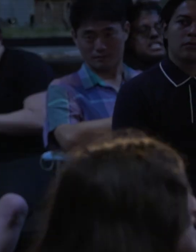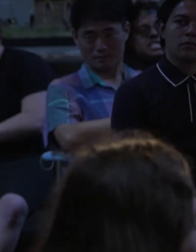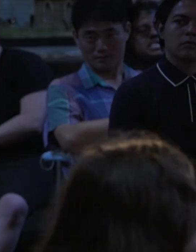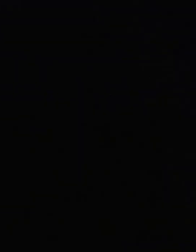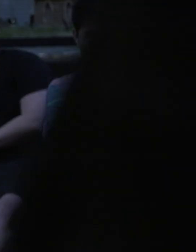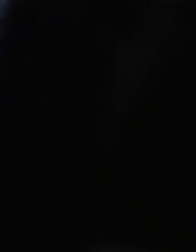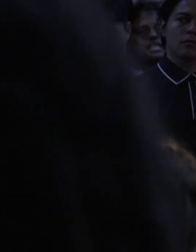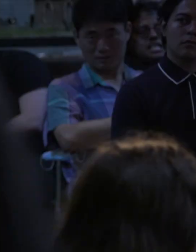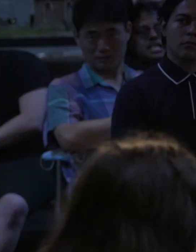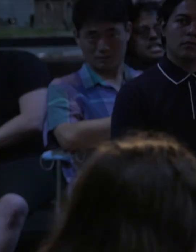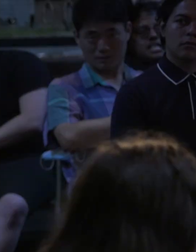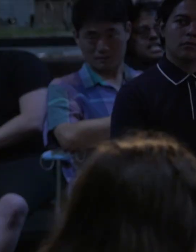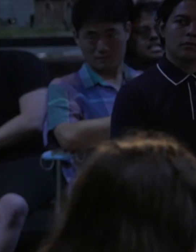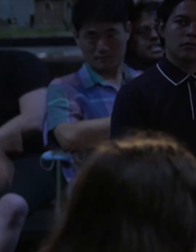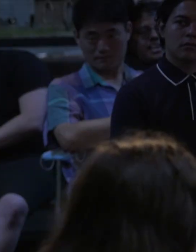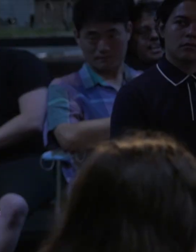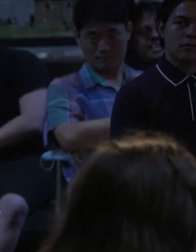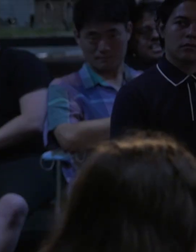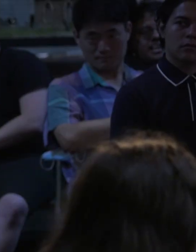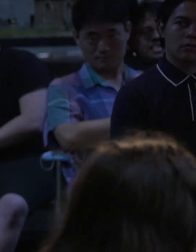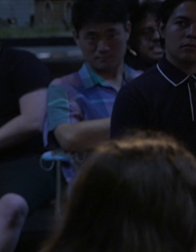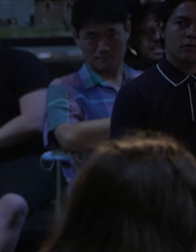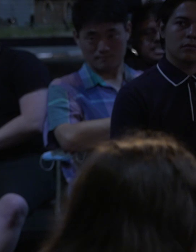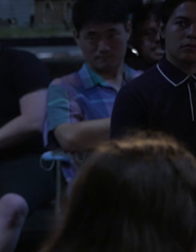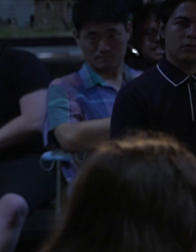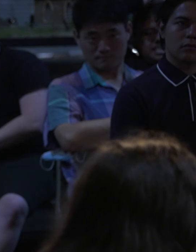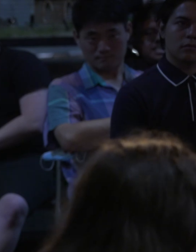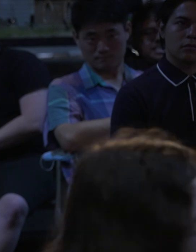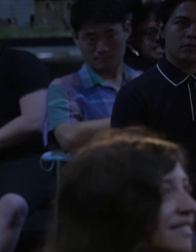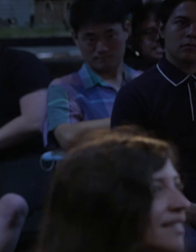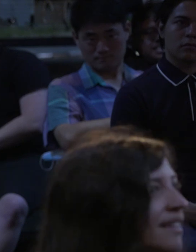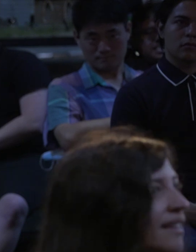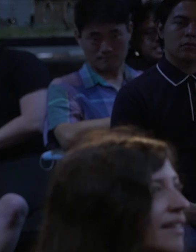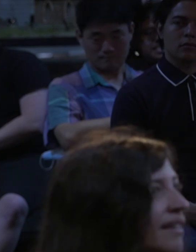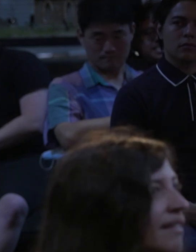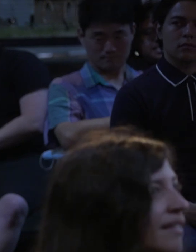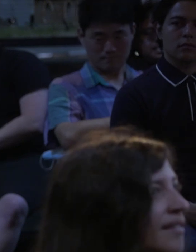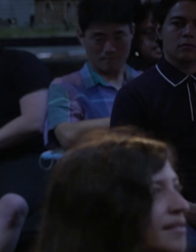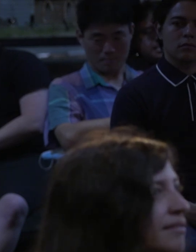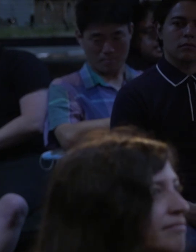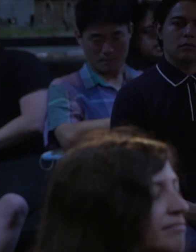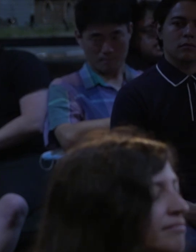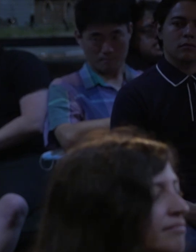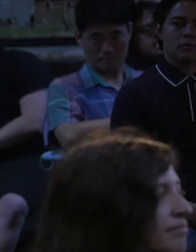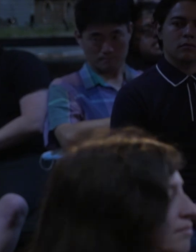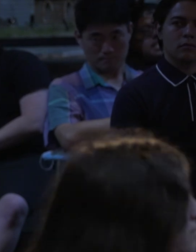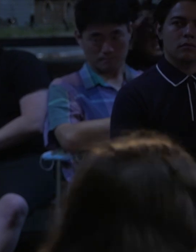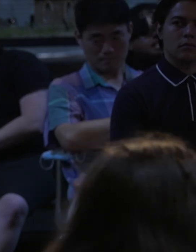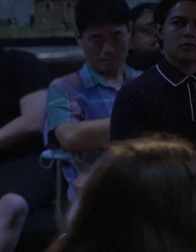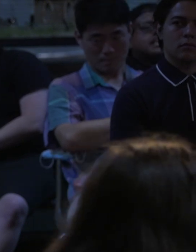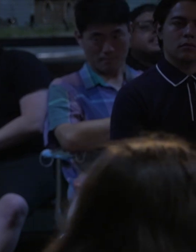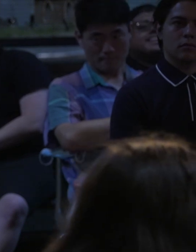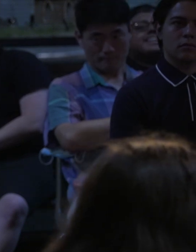When you were doing the show... Which one? 8 Simple Rules. And when John was doing 8 Simple Rules, yeah. Were